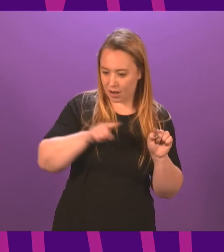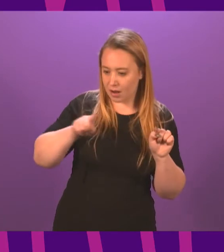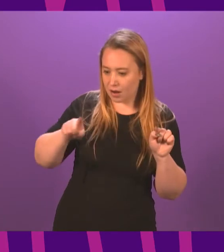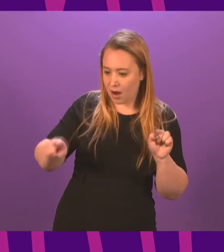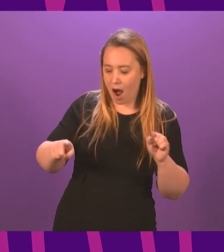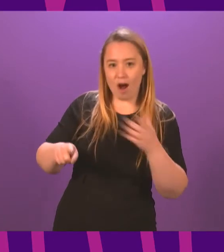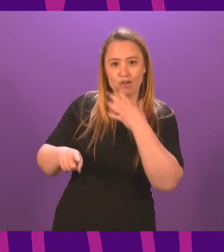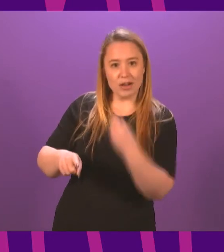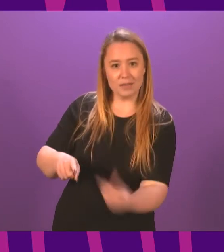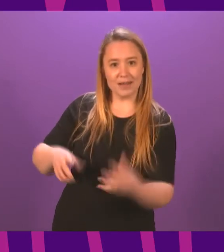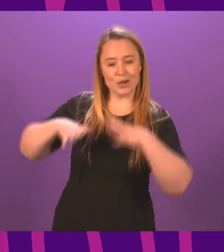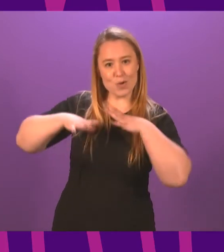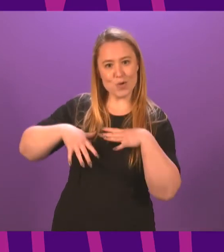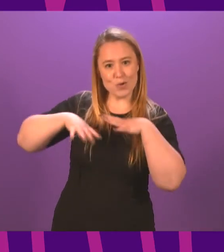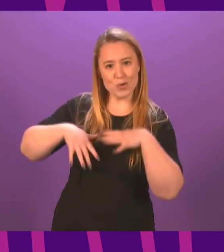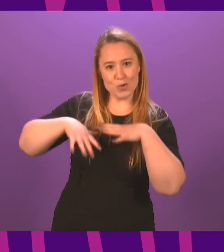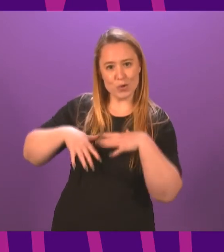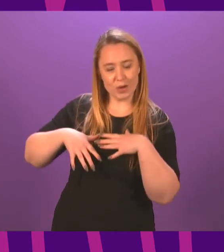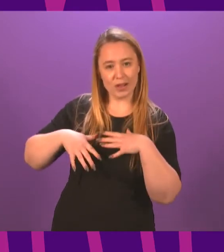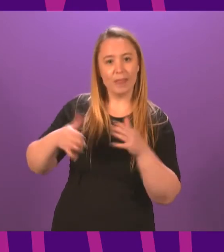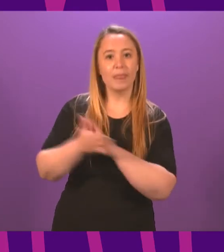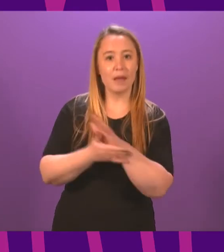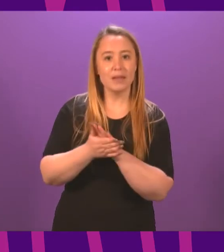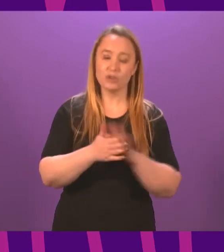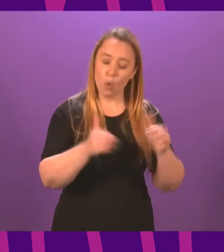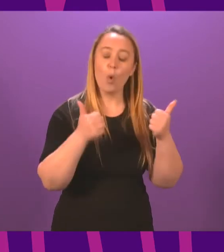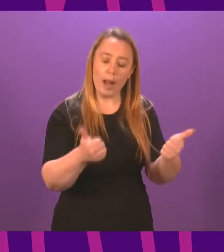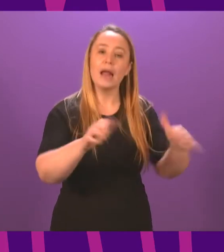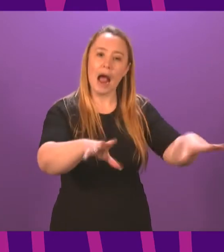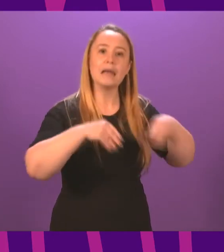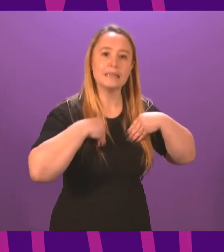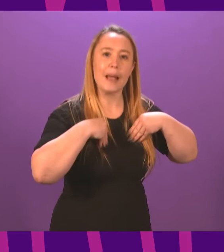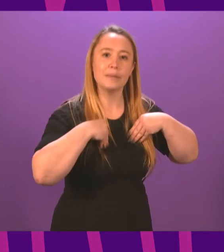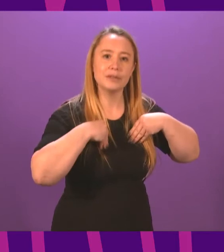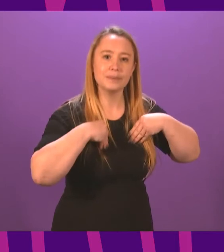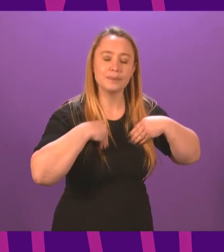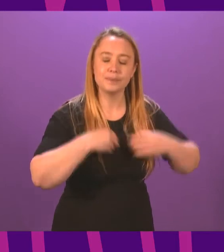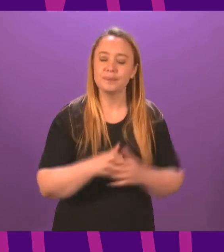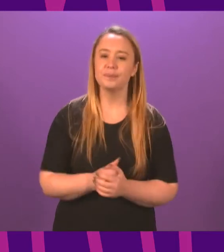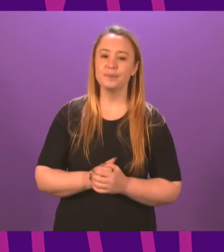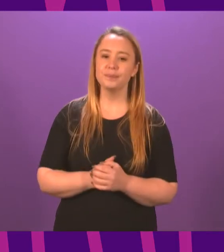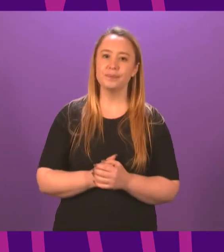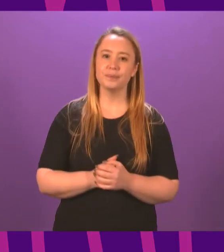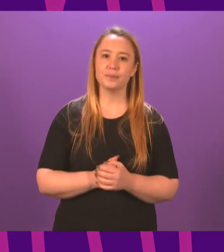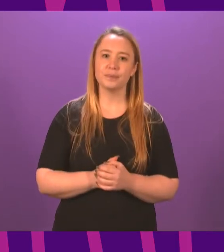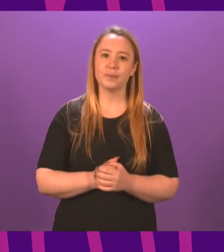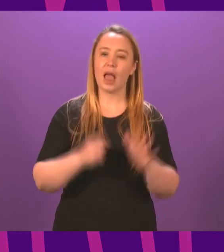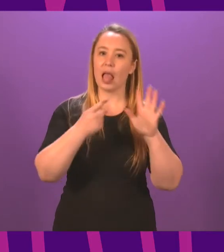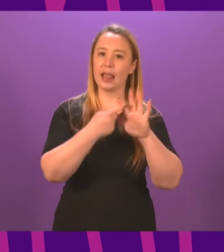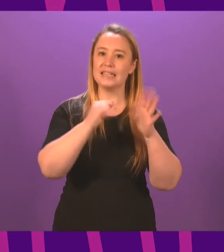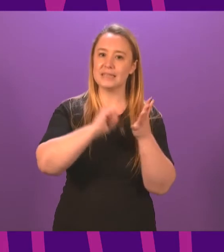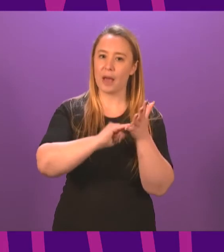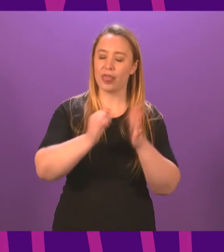of restrictions over Christmas and New Year, then regretfully, we will accept that at face value. I will, yes. Elaine